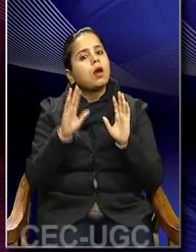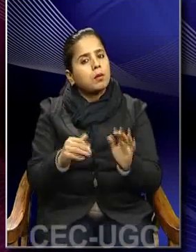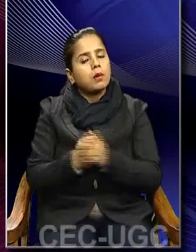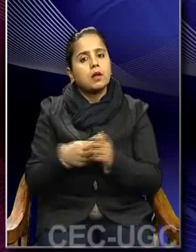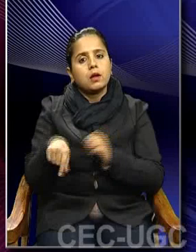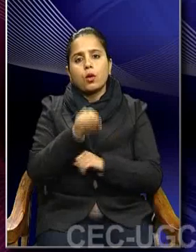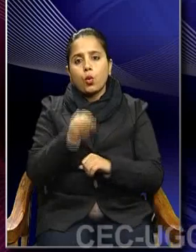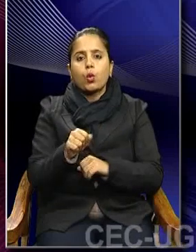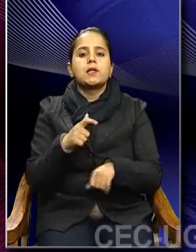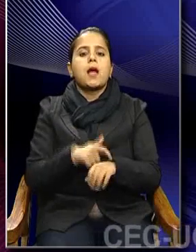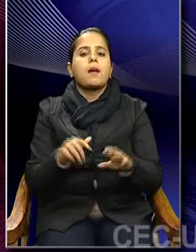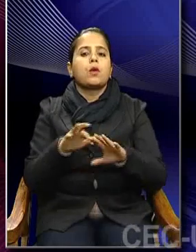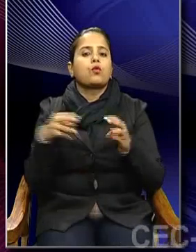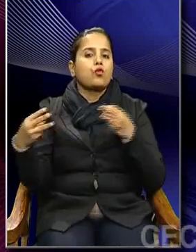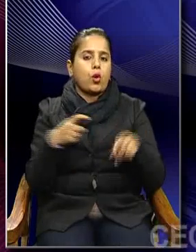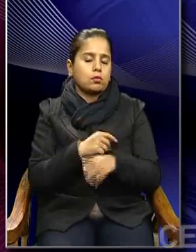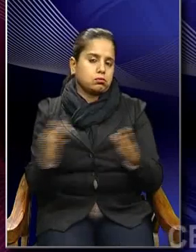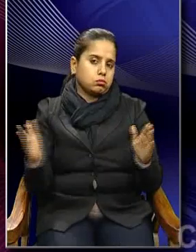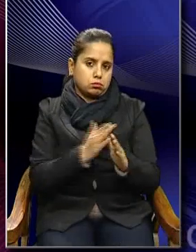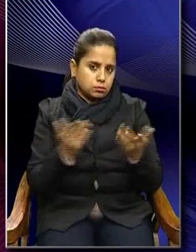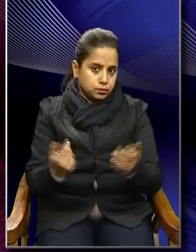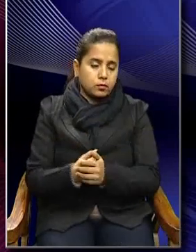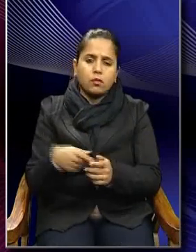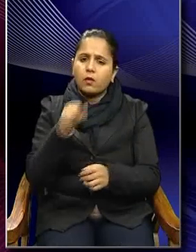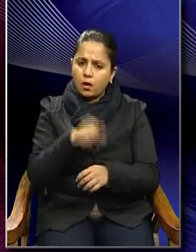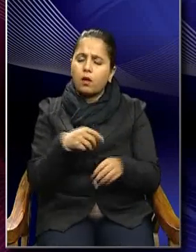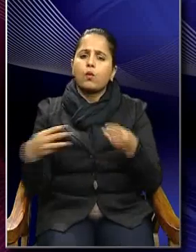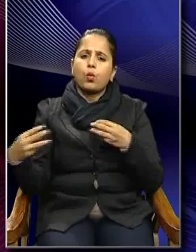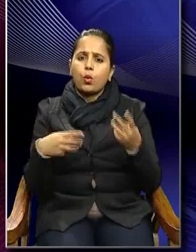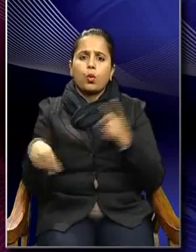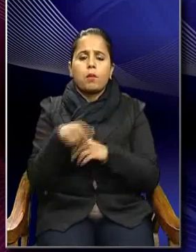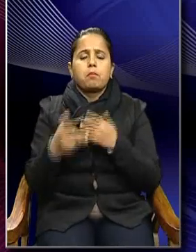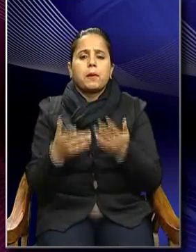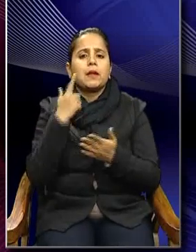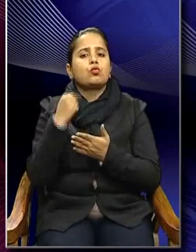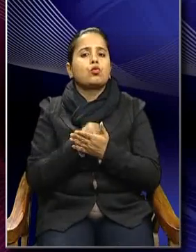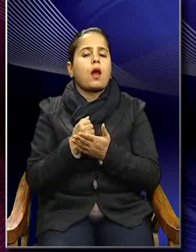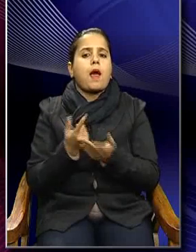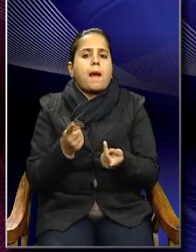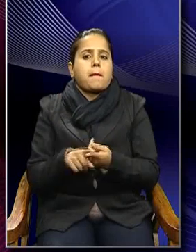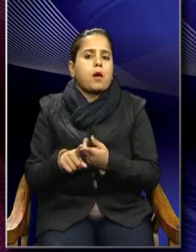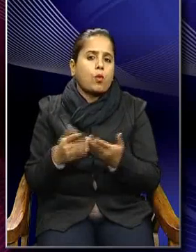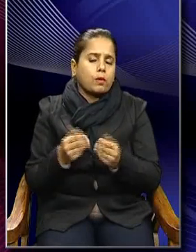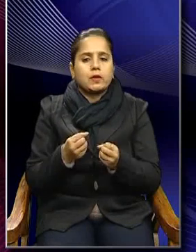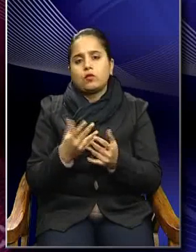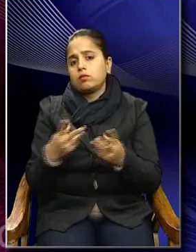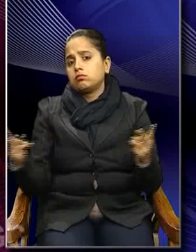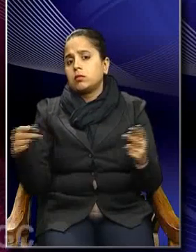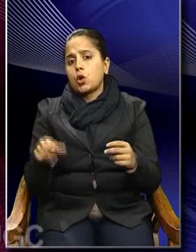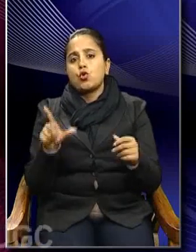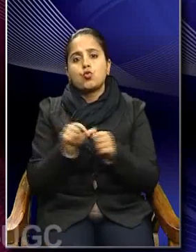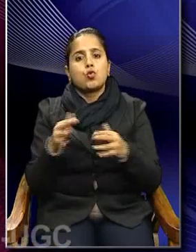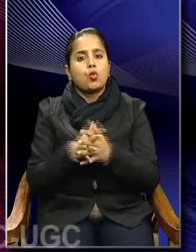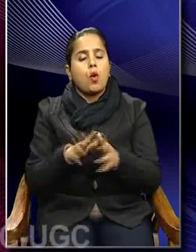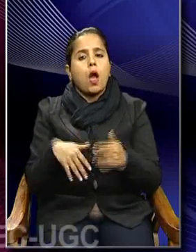the interwar period. The interwar period can also be seen as an attempt by various regimes to overcome